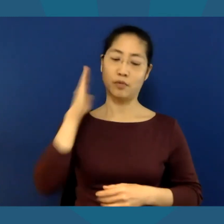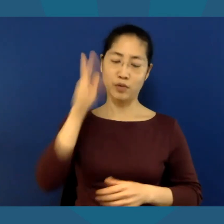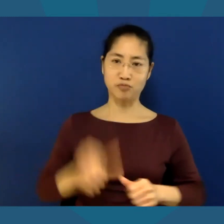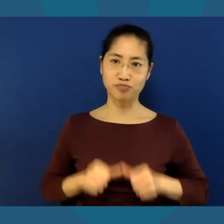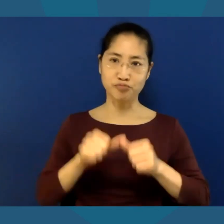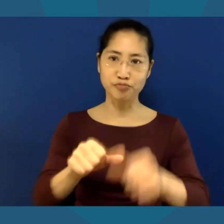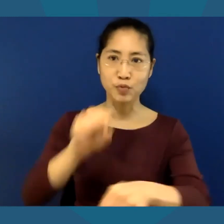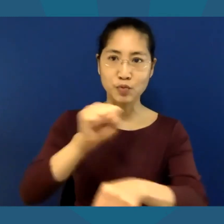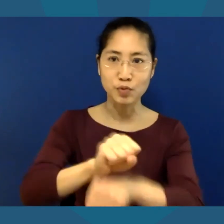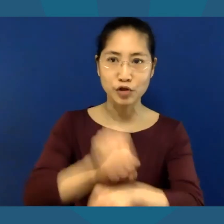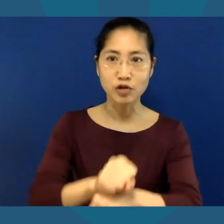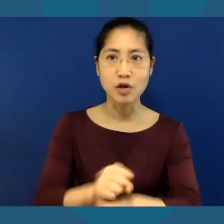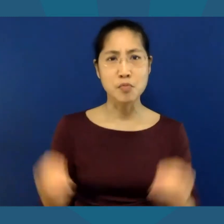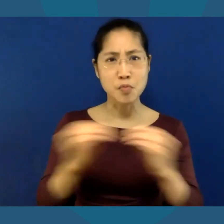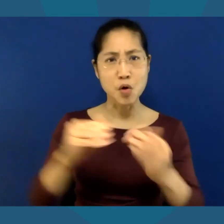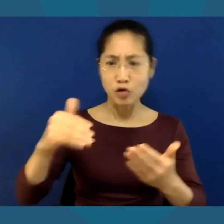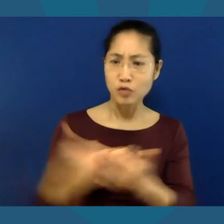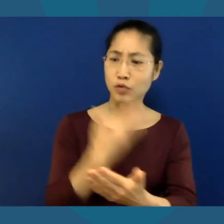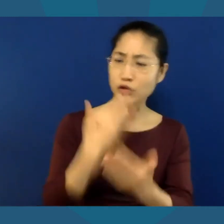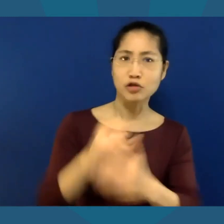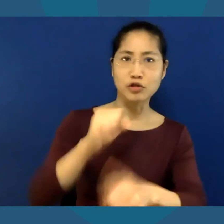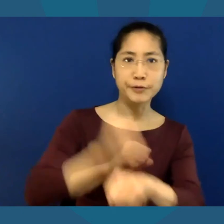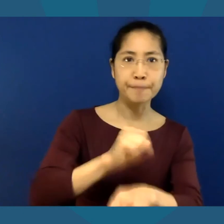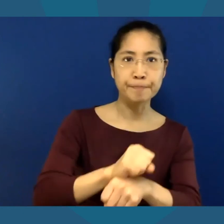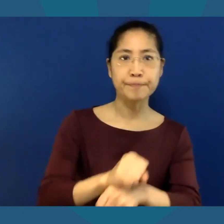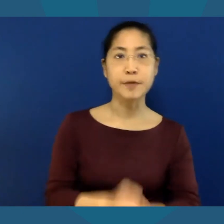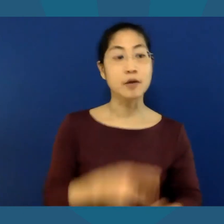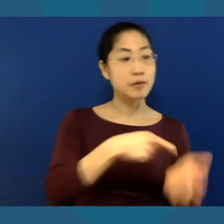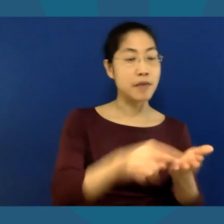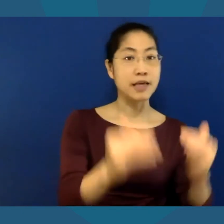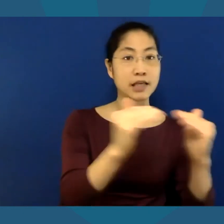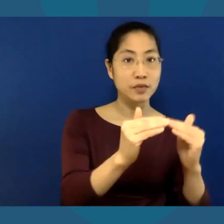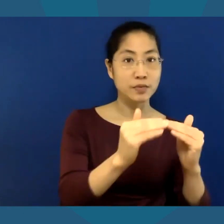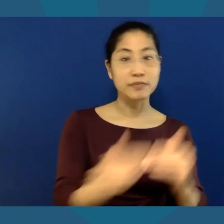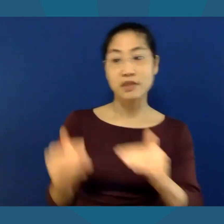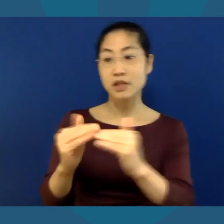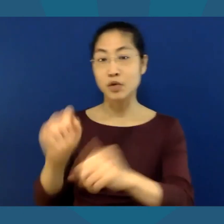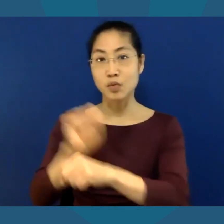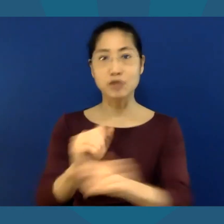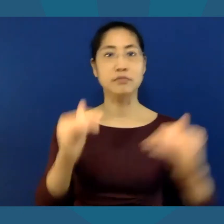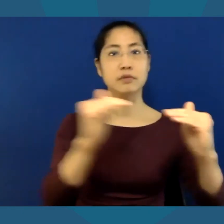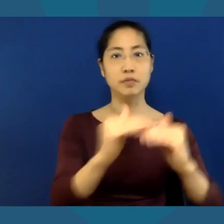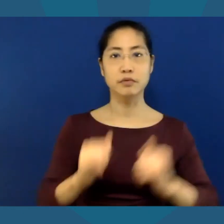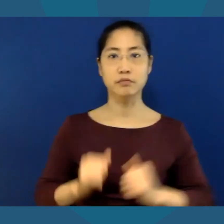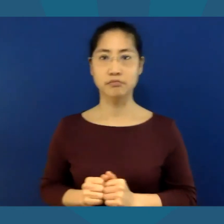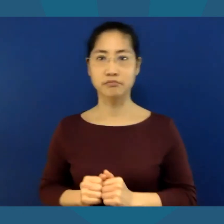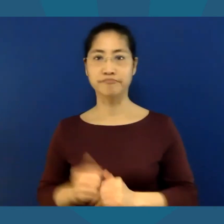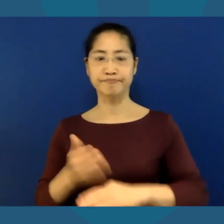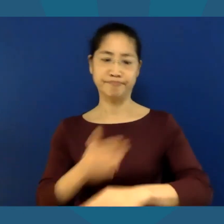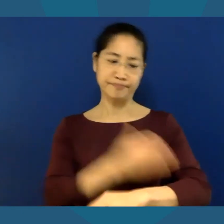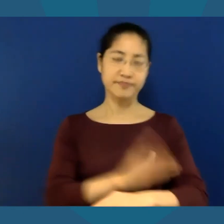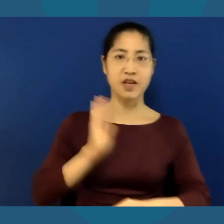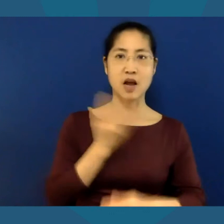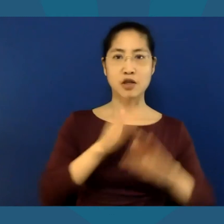I'll continue working to create good jobs, equal pay for equal work, improve